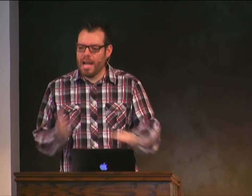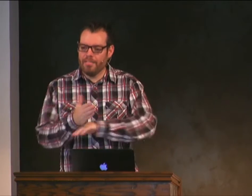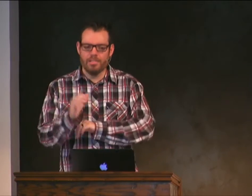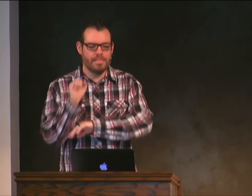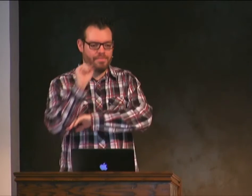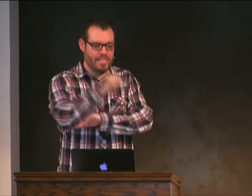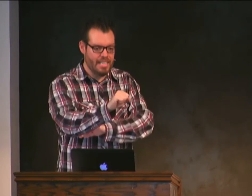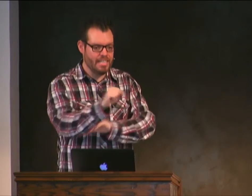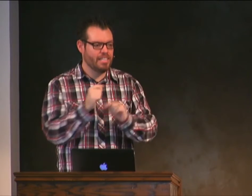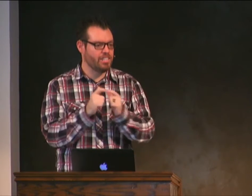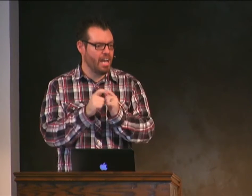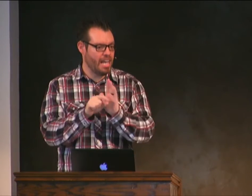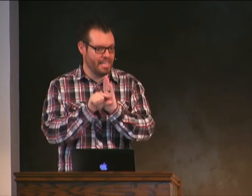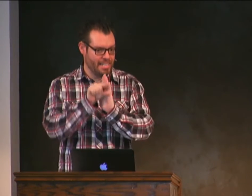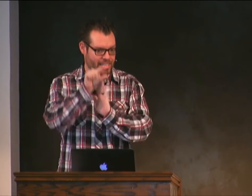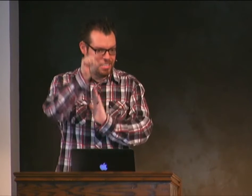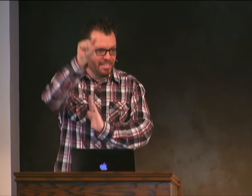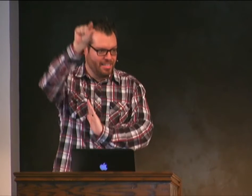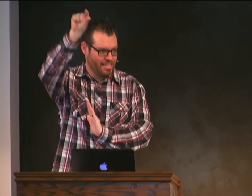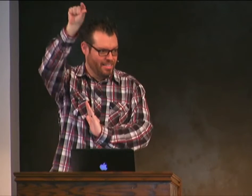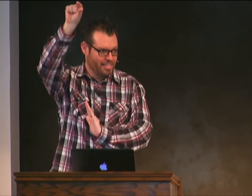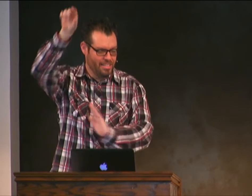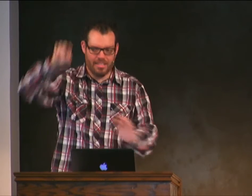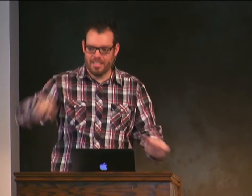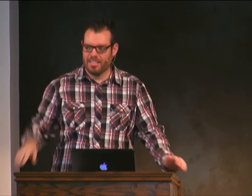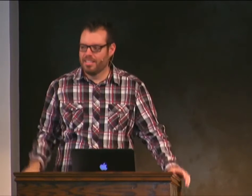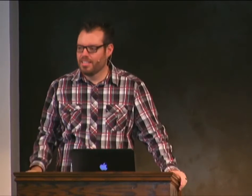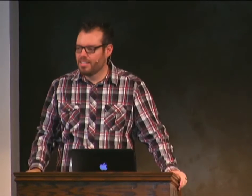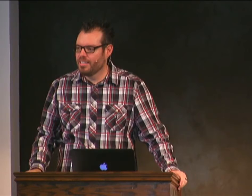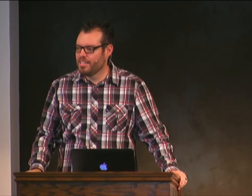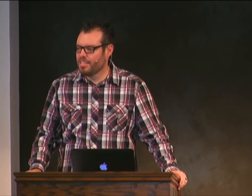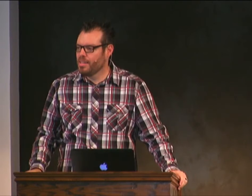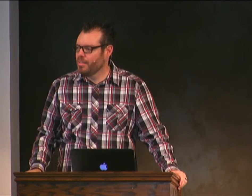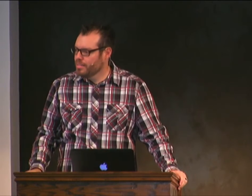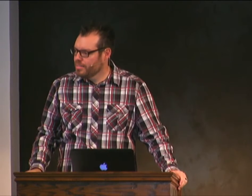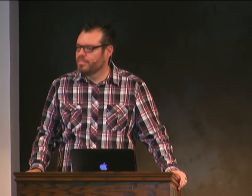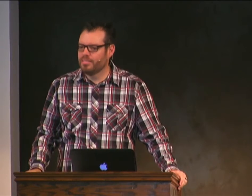So after defeating the giant,